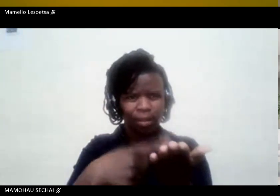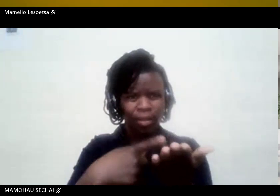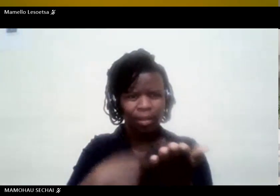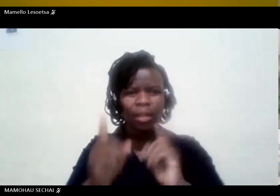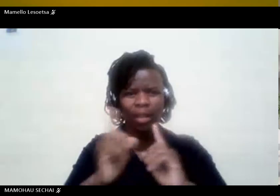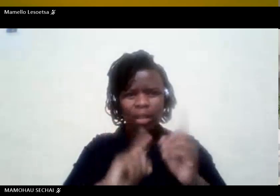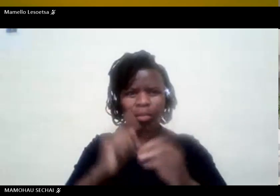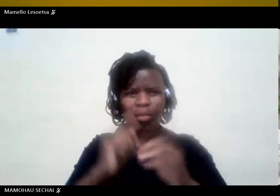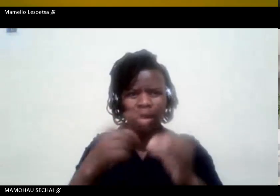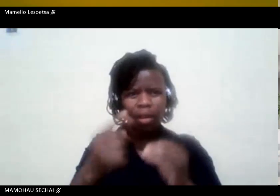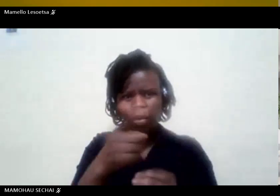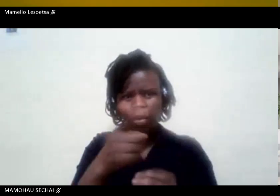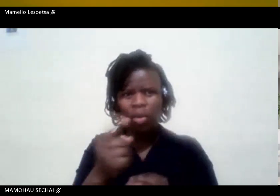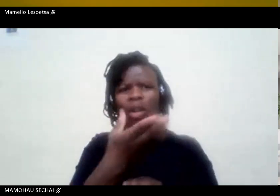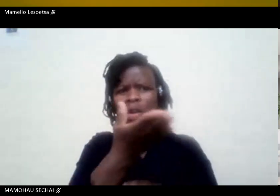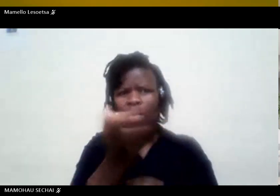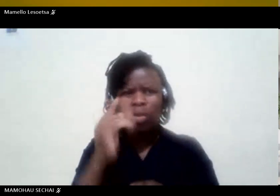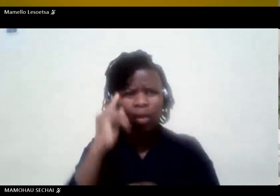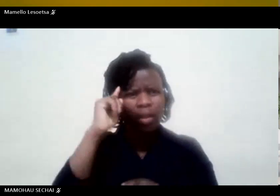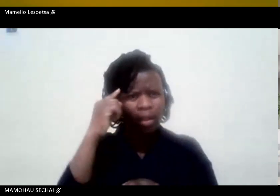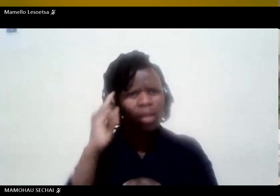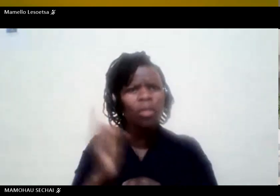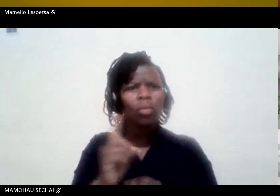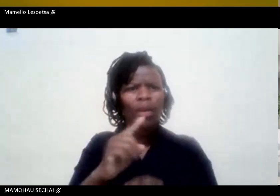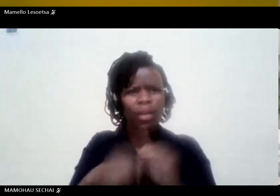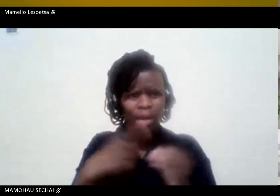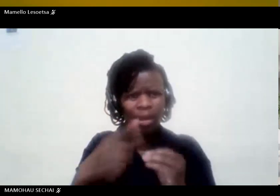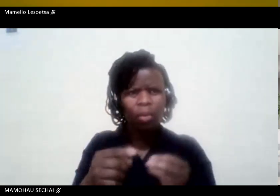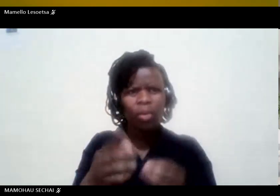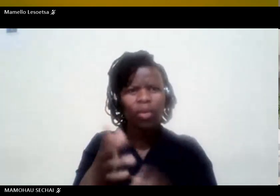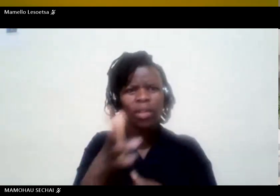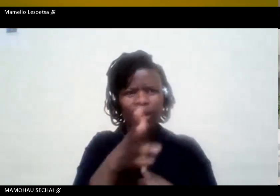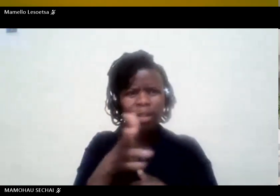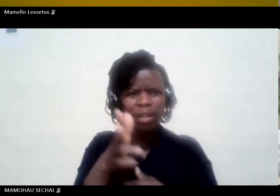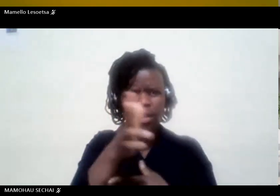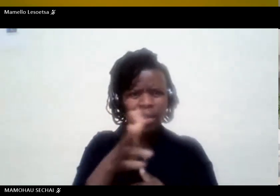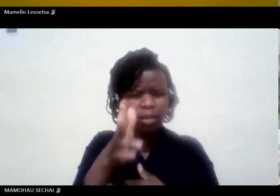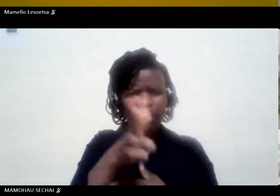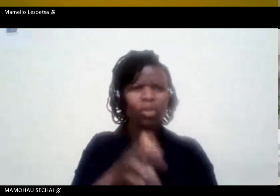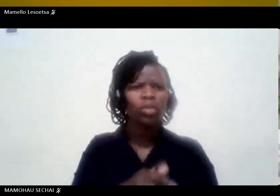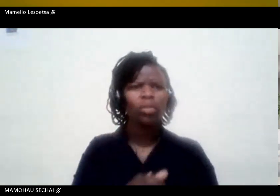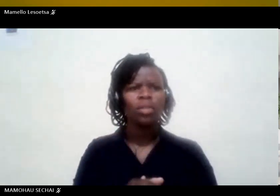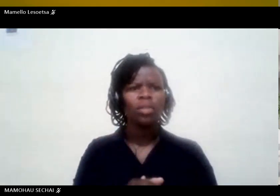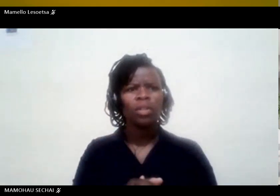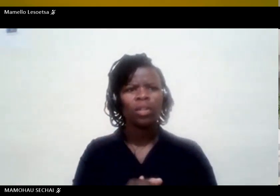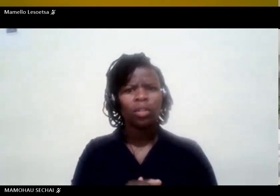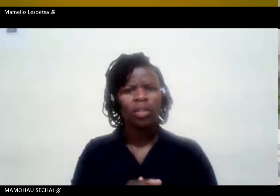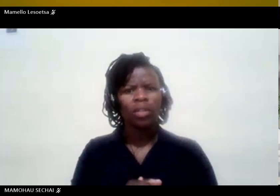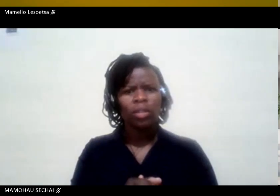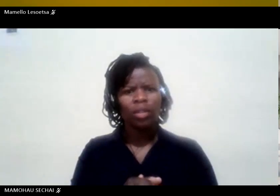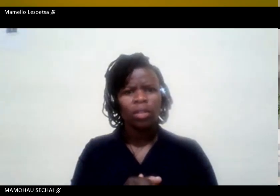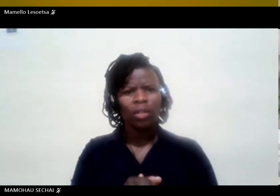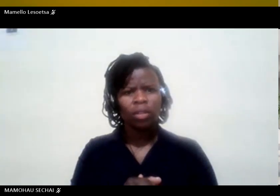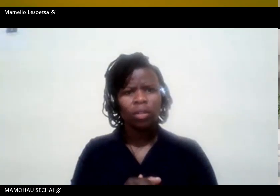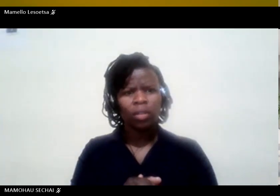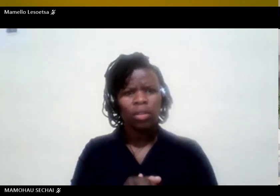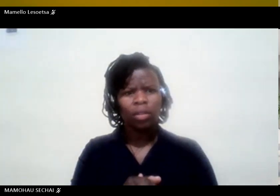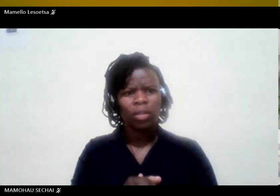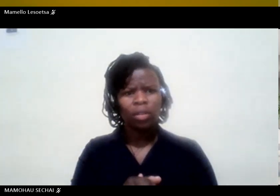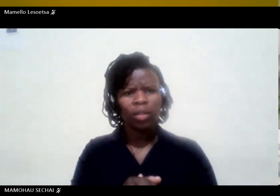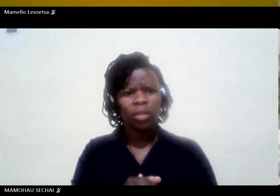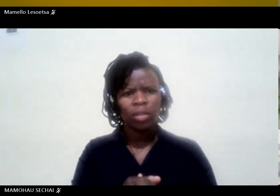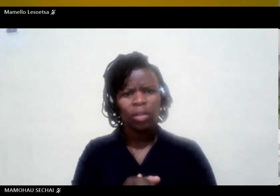or the other question I talked about, if a learner who is visually impaired is coming to your school, what will you consider? Or this last question, which I spoke about. We don't have